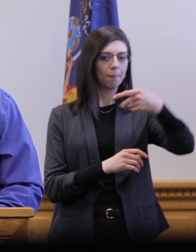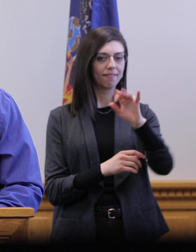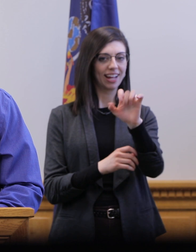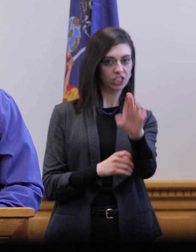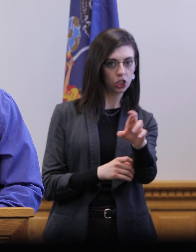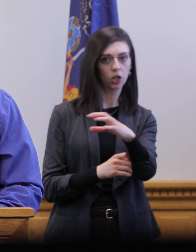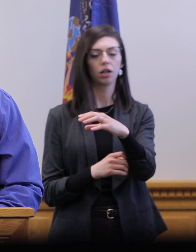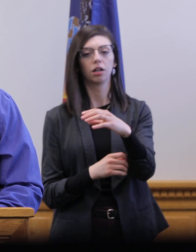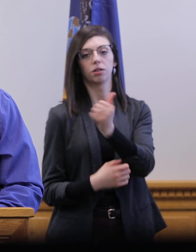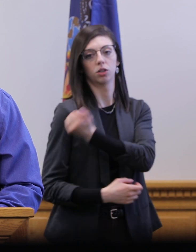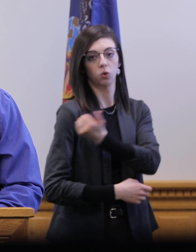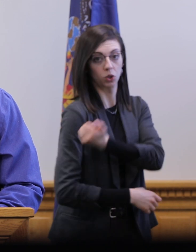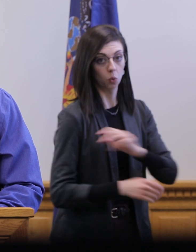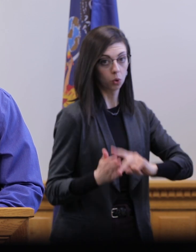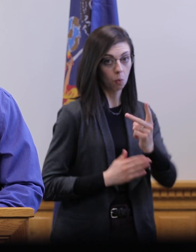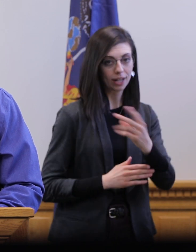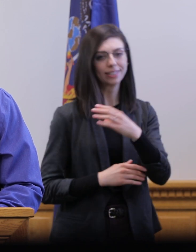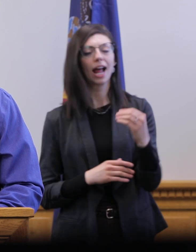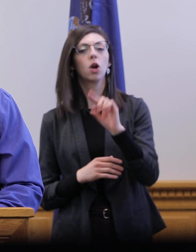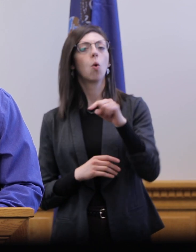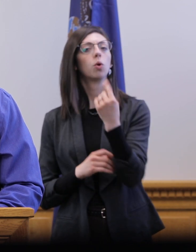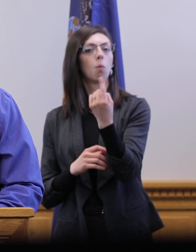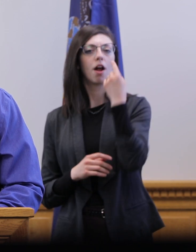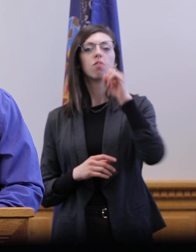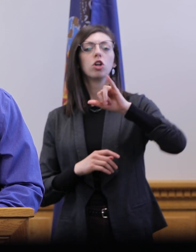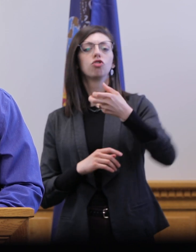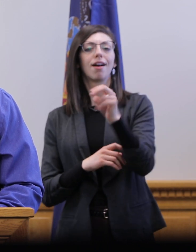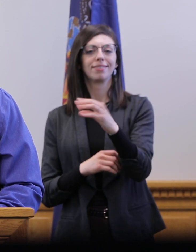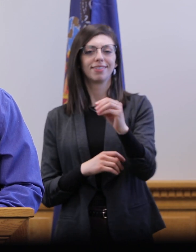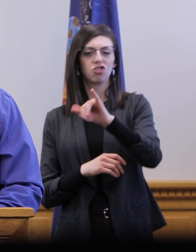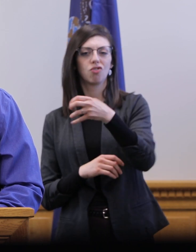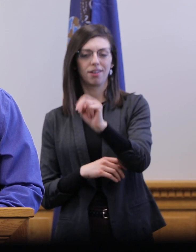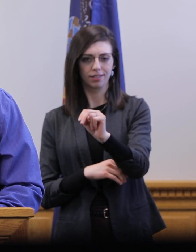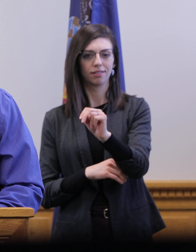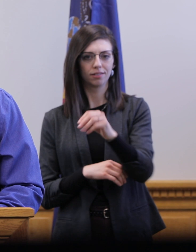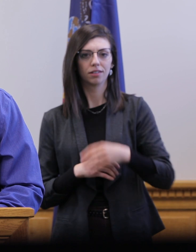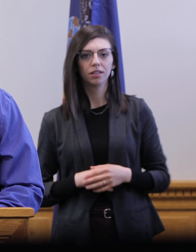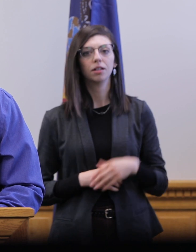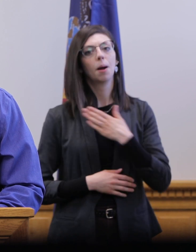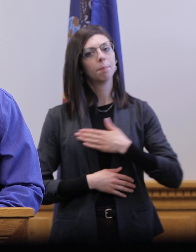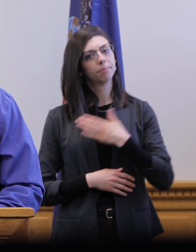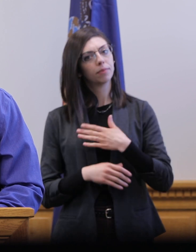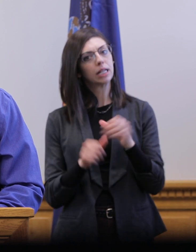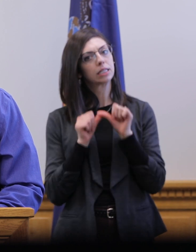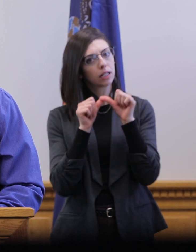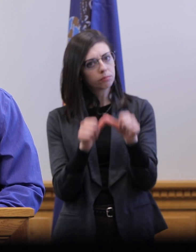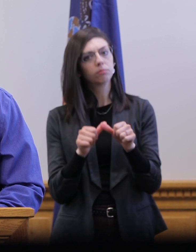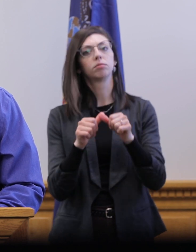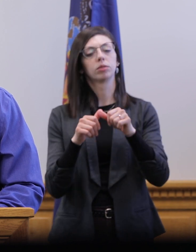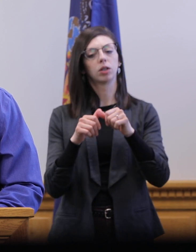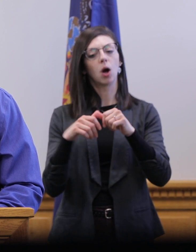vaccine to take full effect. Please continue to be diligent in your protection practices. wear a face